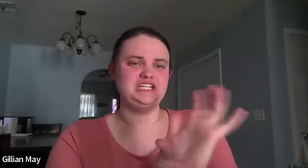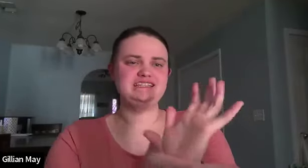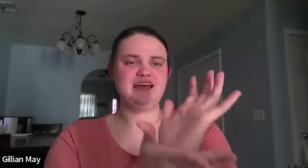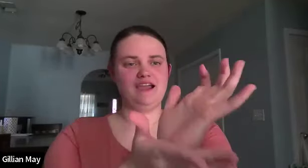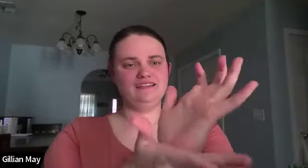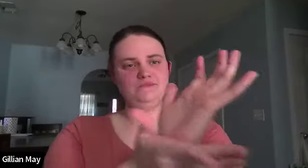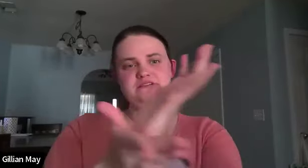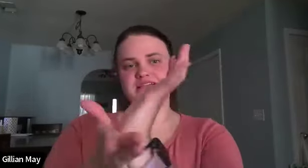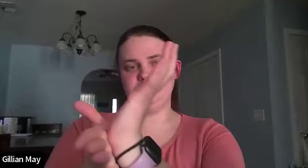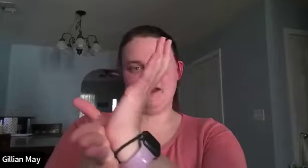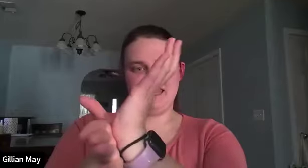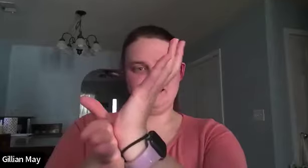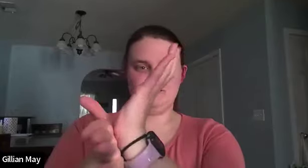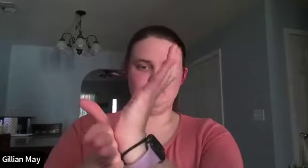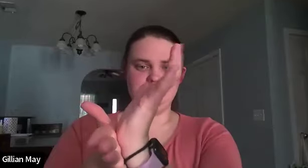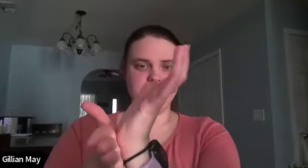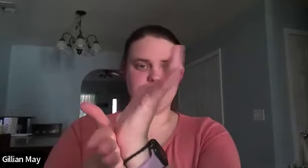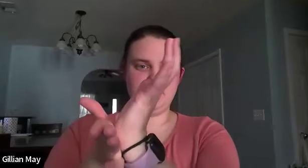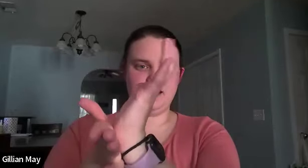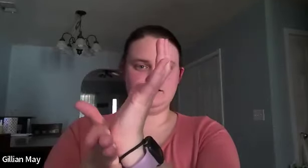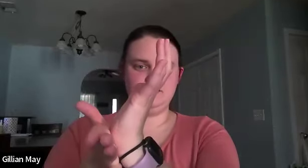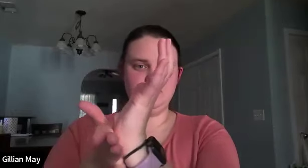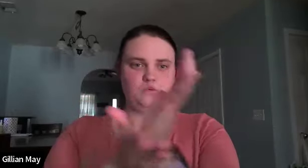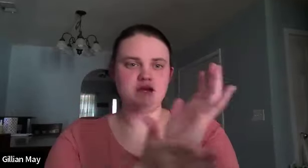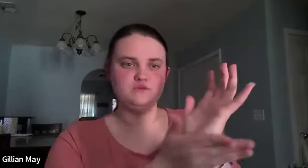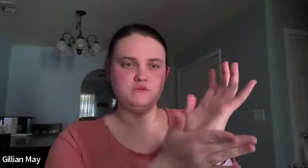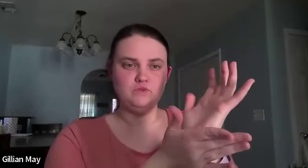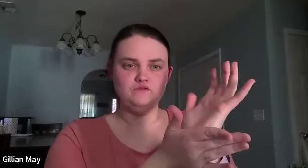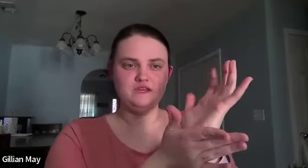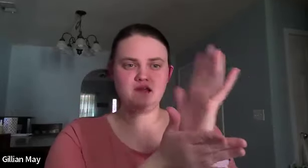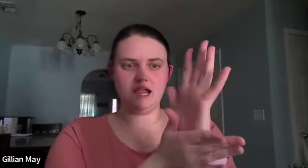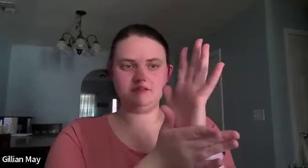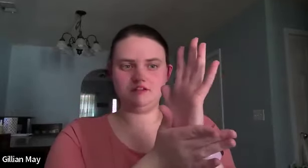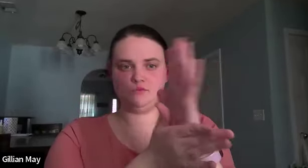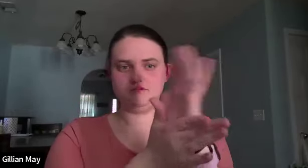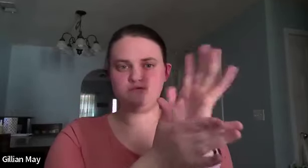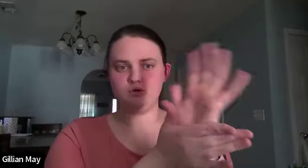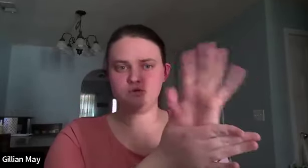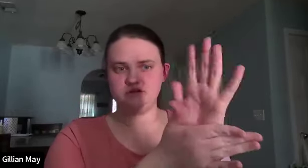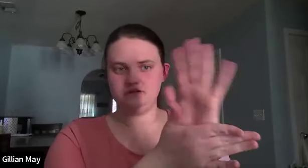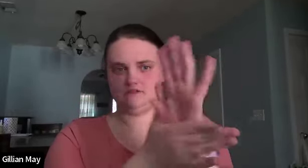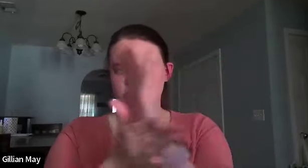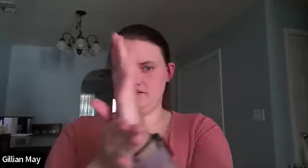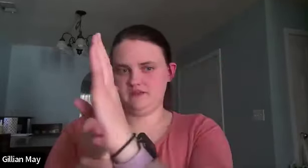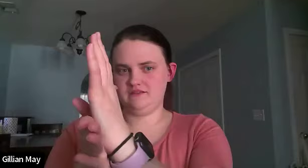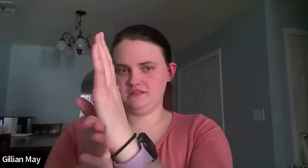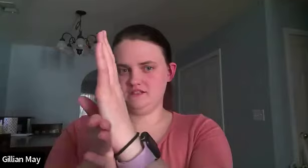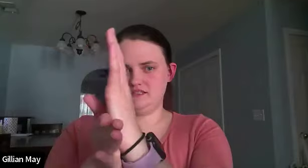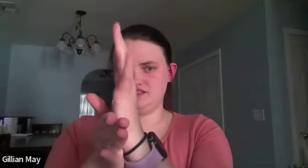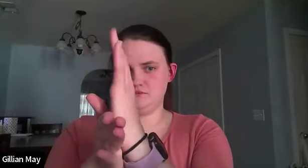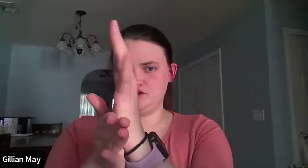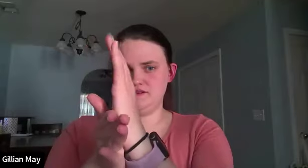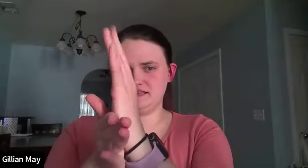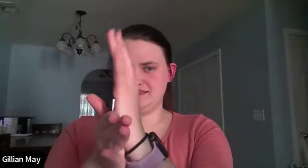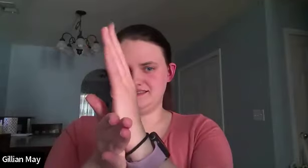cheese? I typically lean my hand like really far back. Whereas with movie, I'm a little more forward like this. Do you see? So movies like